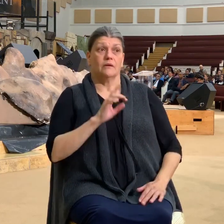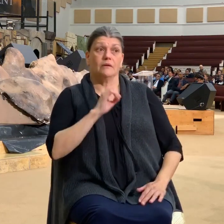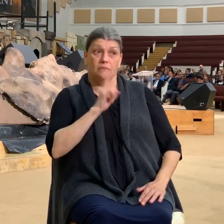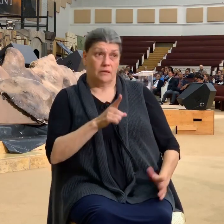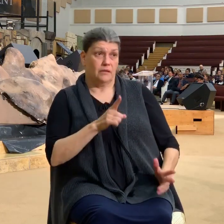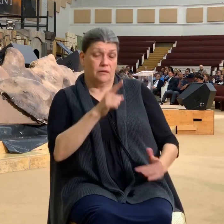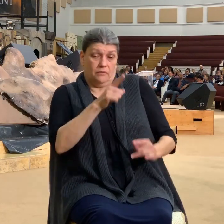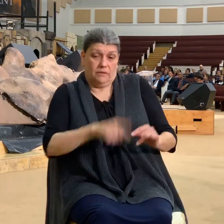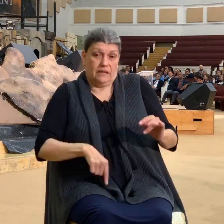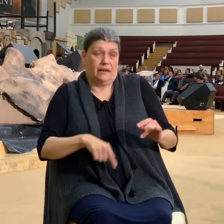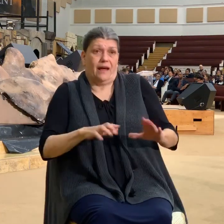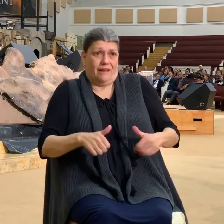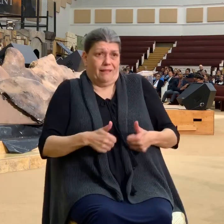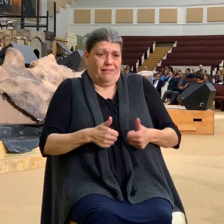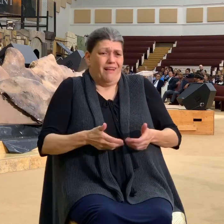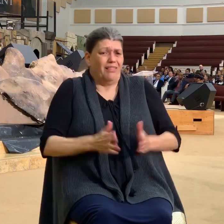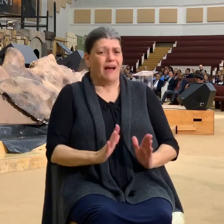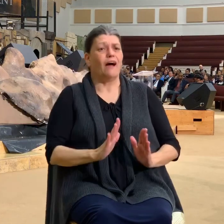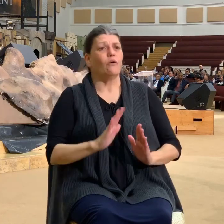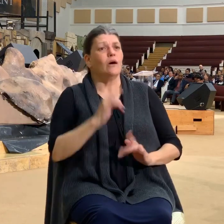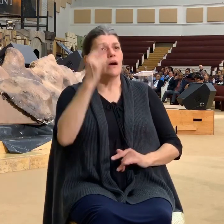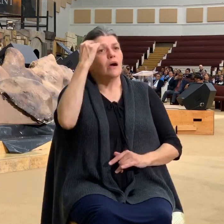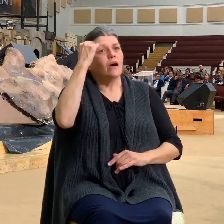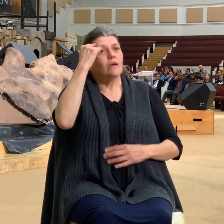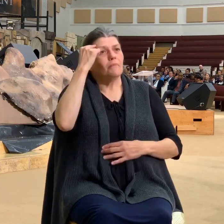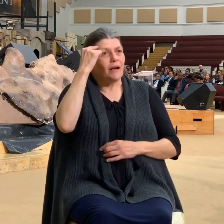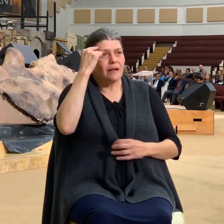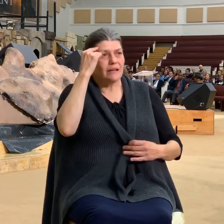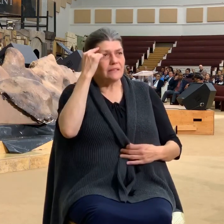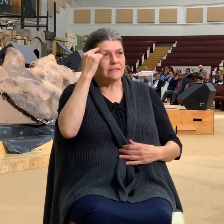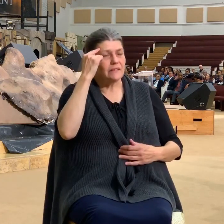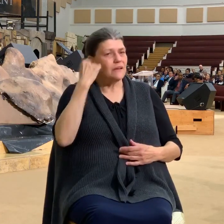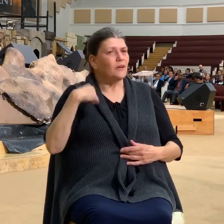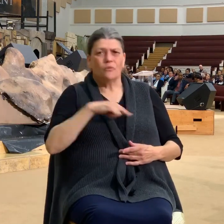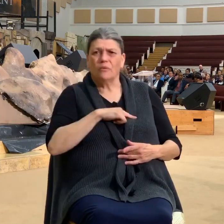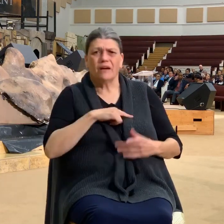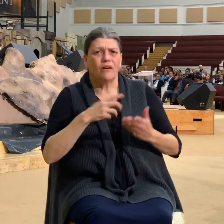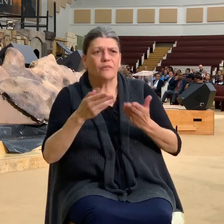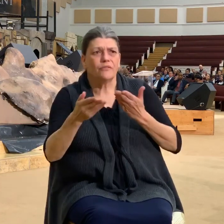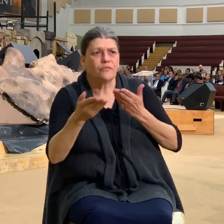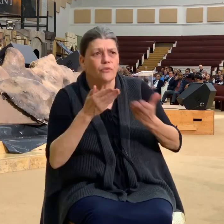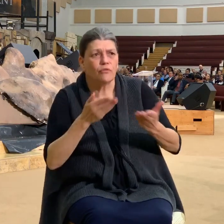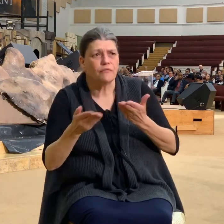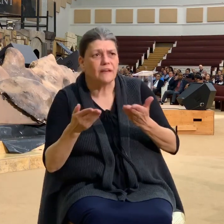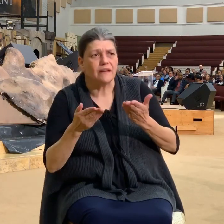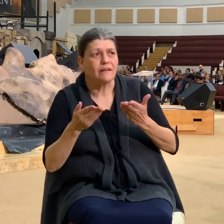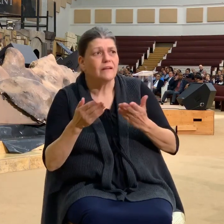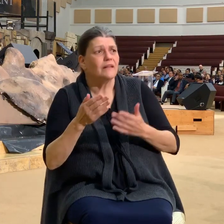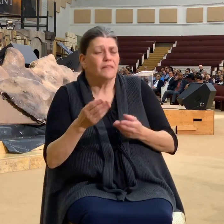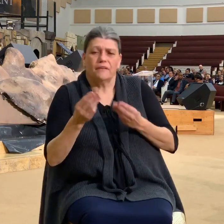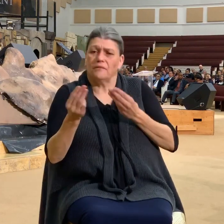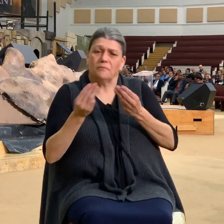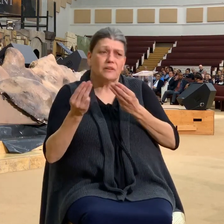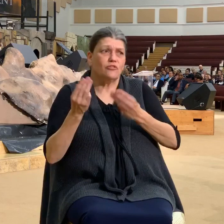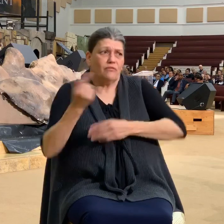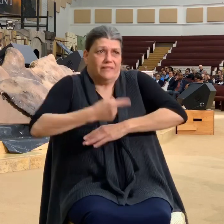cannot allow our mind, because we're not like everybody else. We're the people of God. We're serving the Missio Dei. He's not working for us.